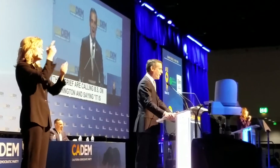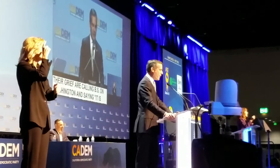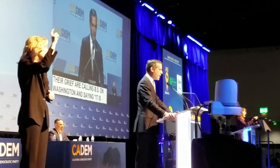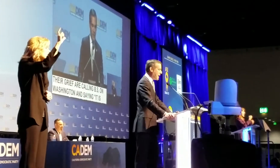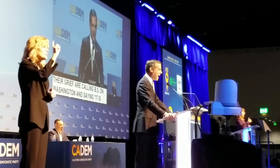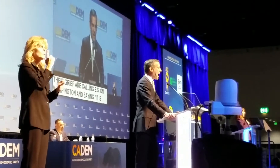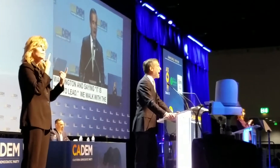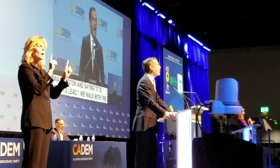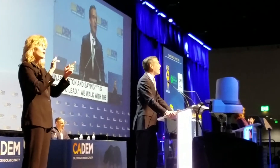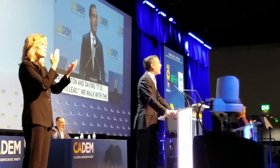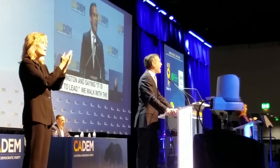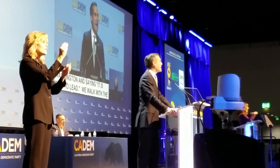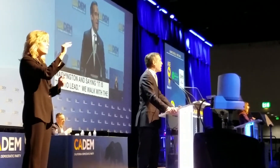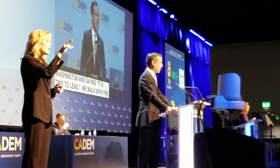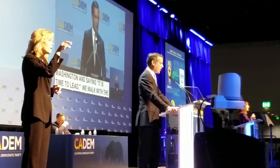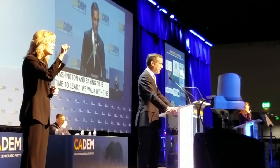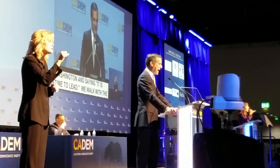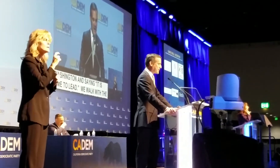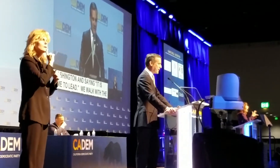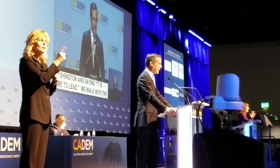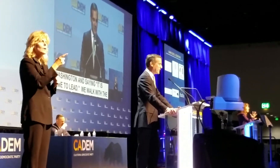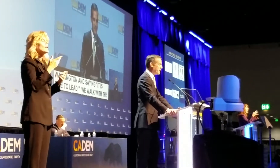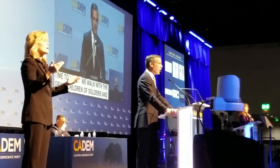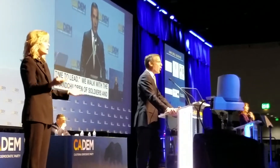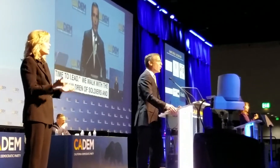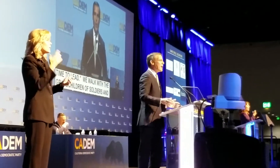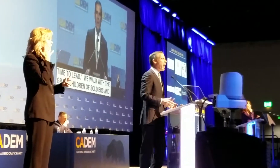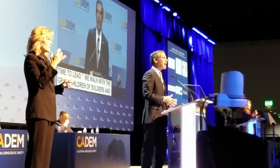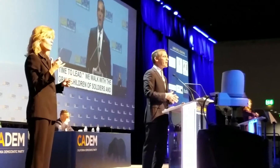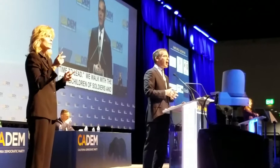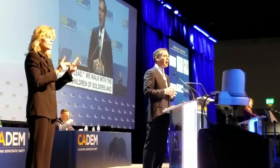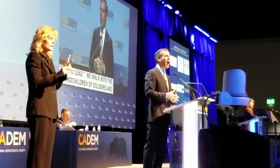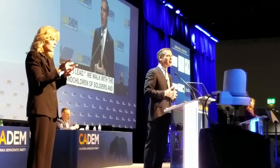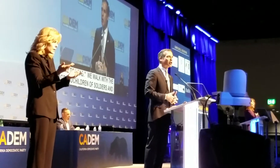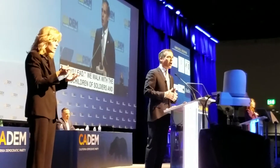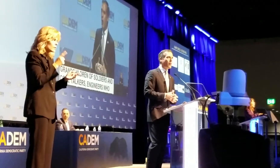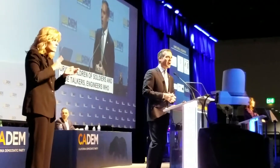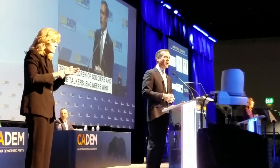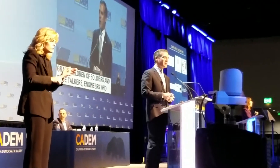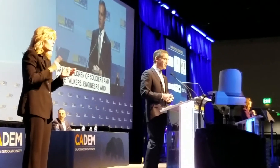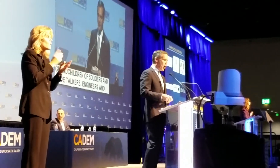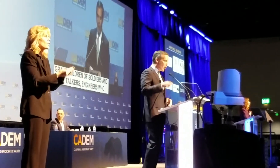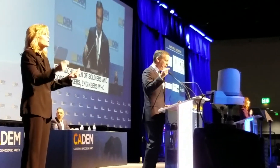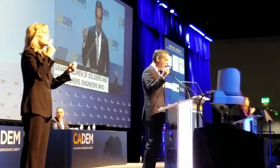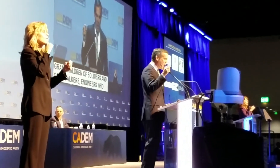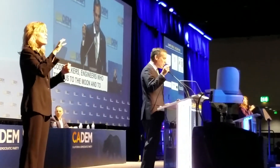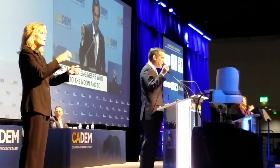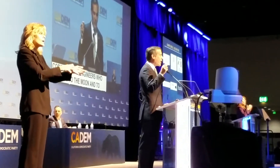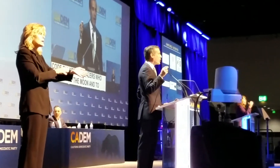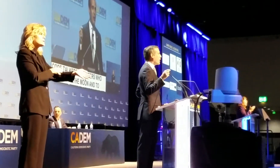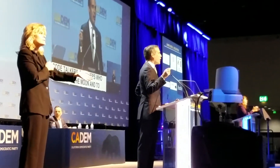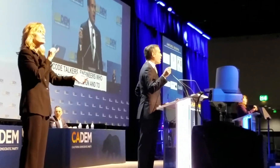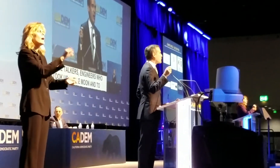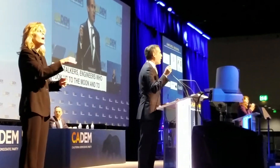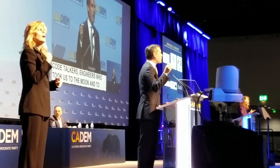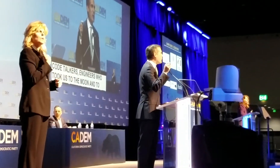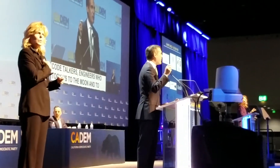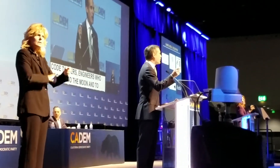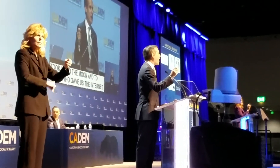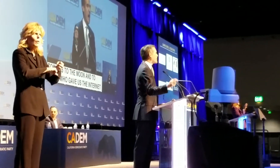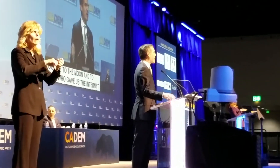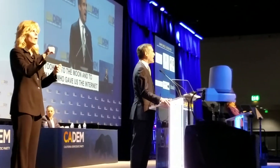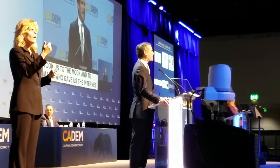in California, and who are finding a cure to cancer. We walk with our longshore workers. We walk with those